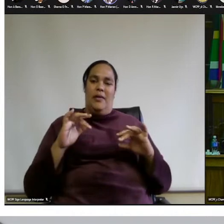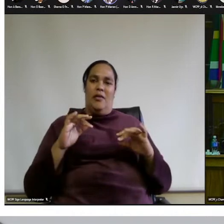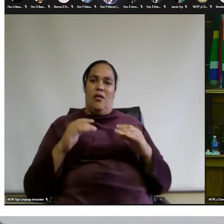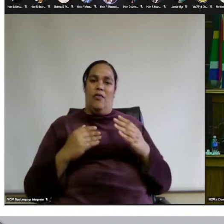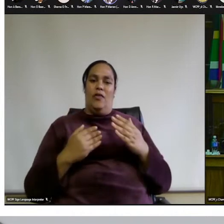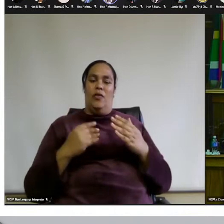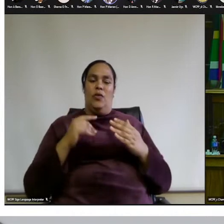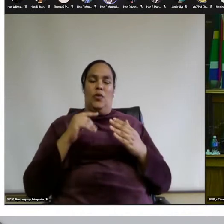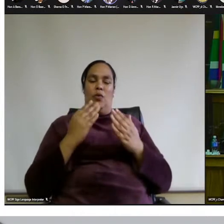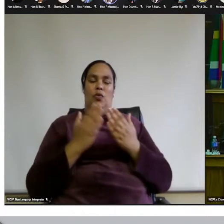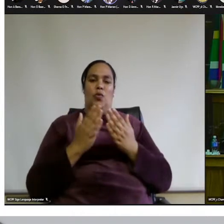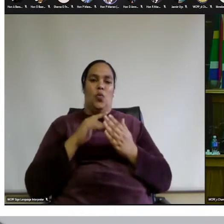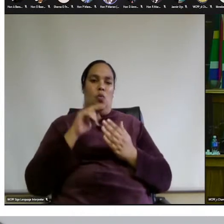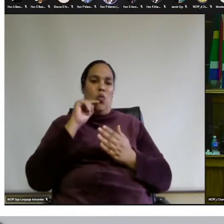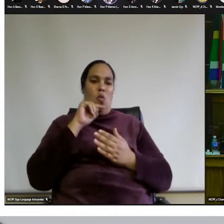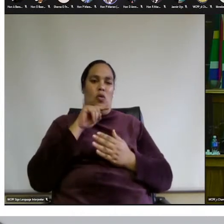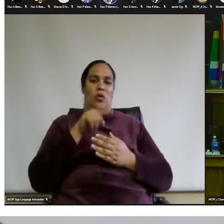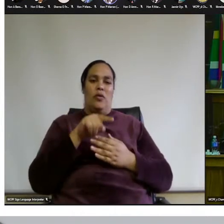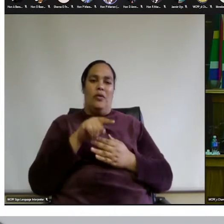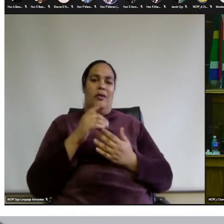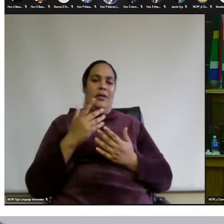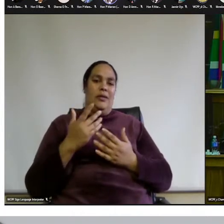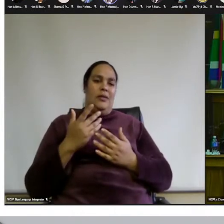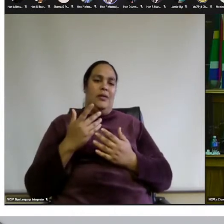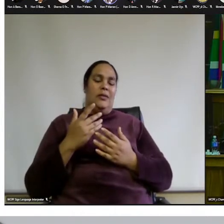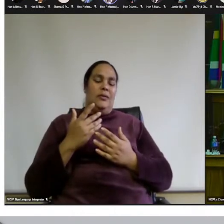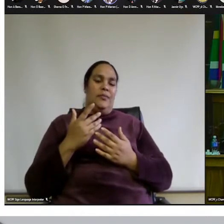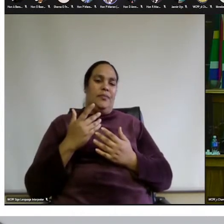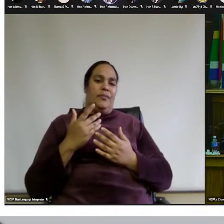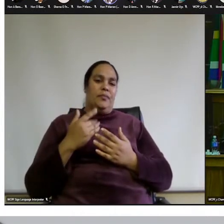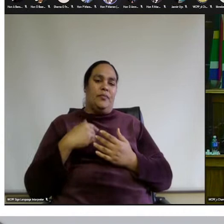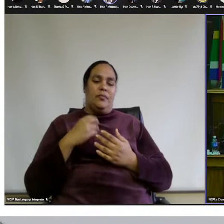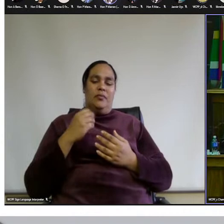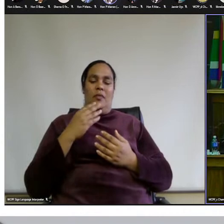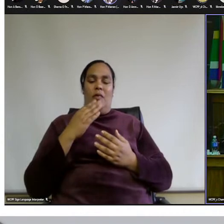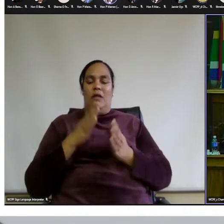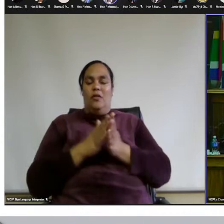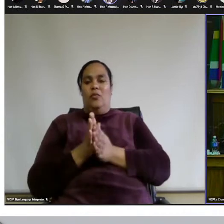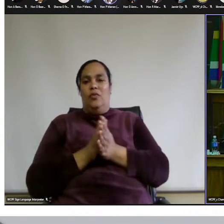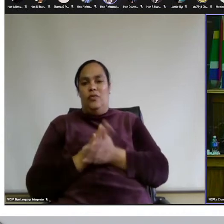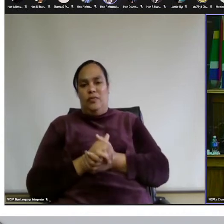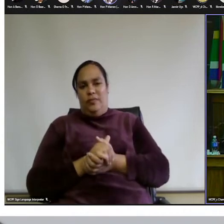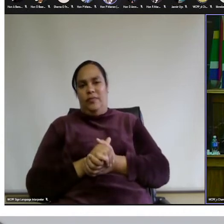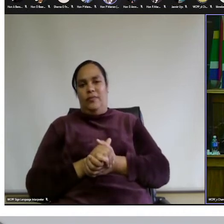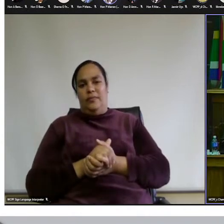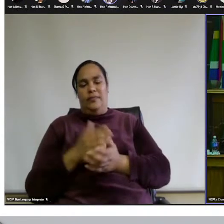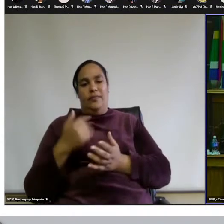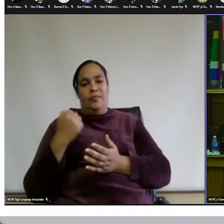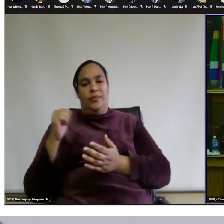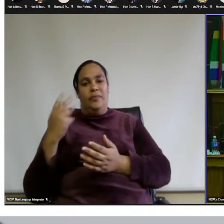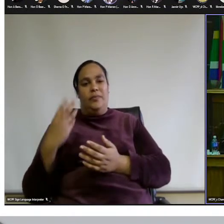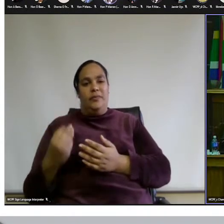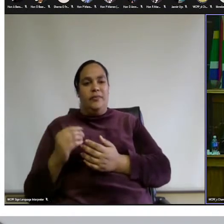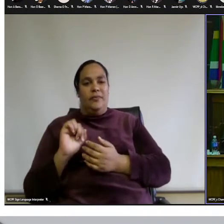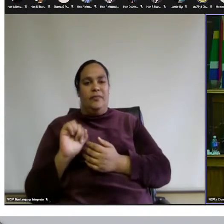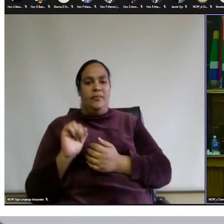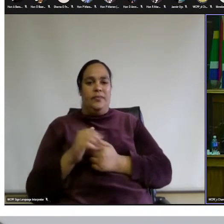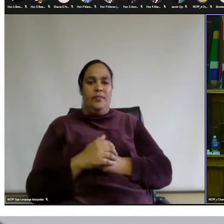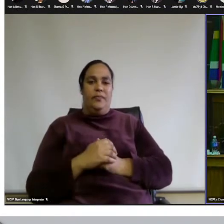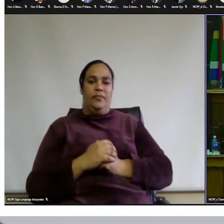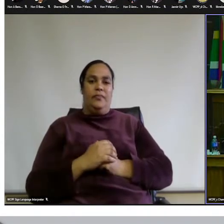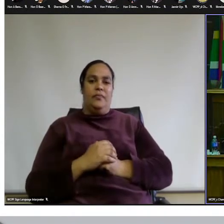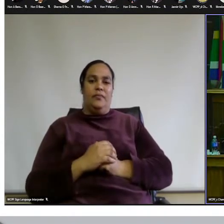quarter, where they were eventually placed. I so moved. Thank you. Are there any objections to the motion being moved without